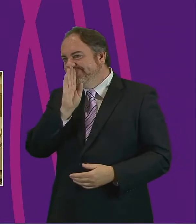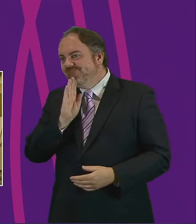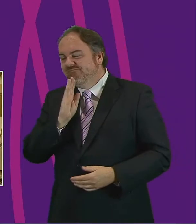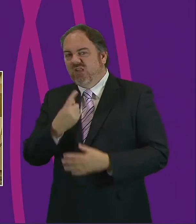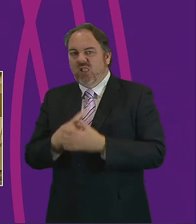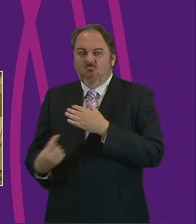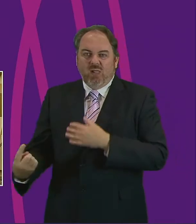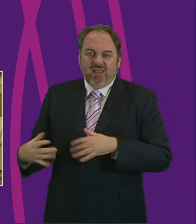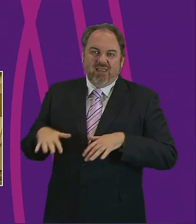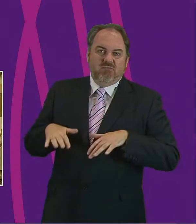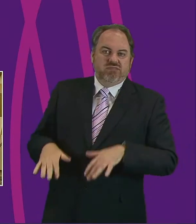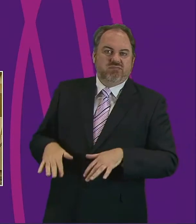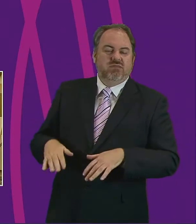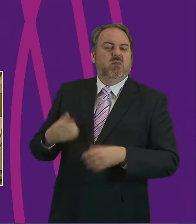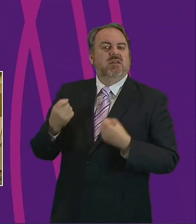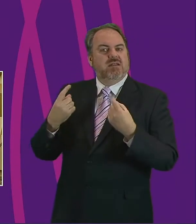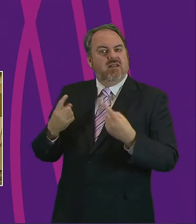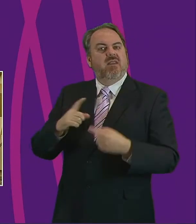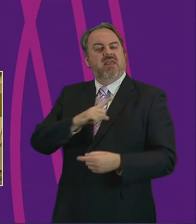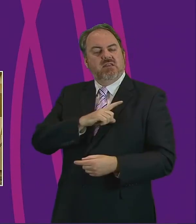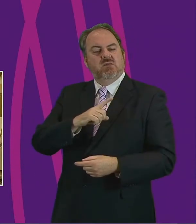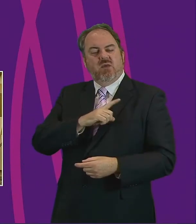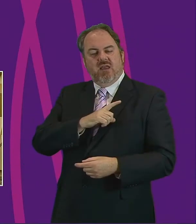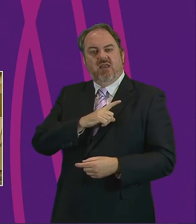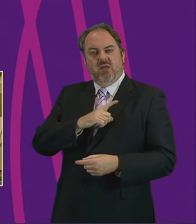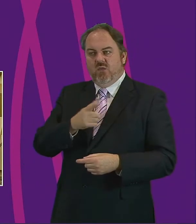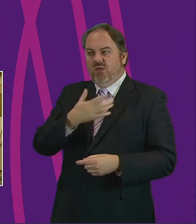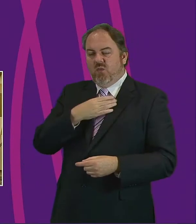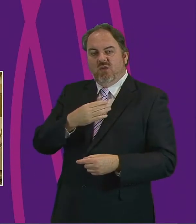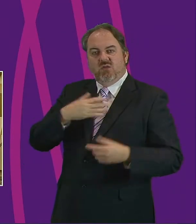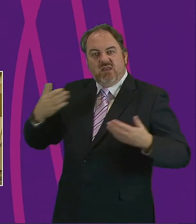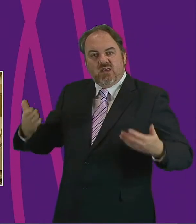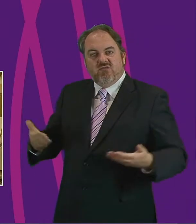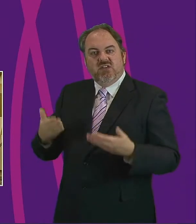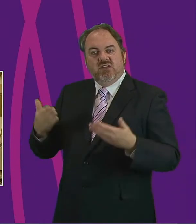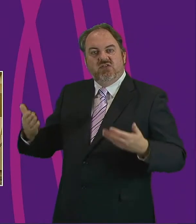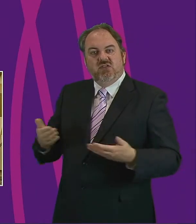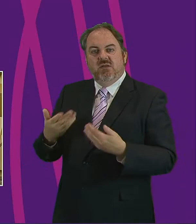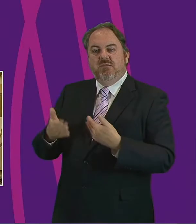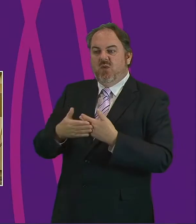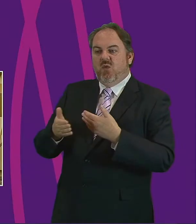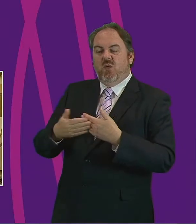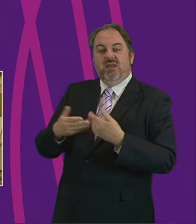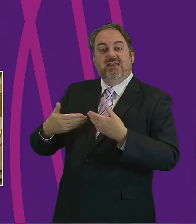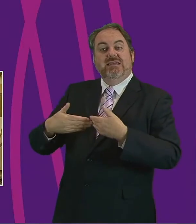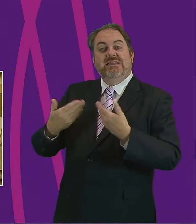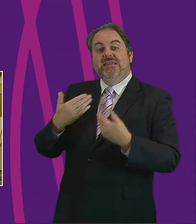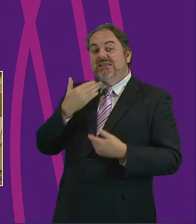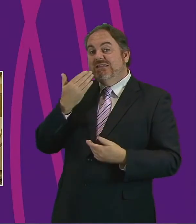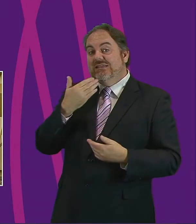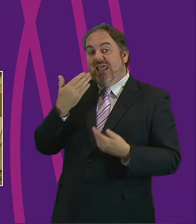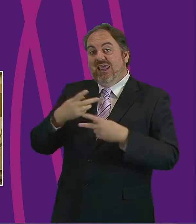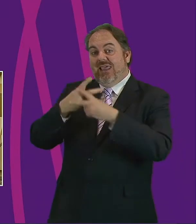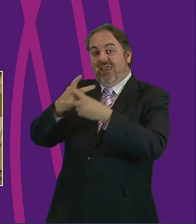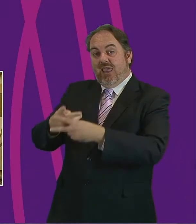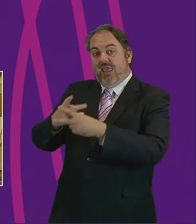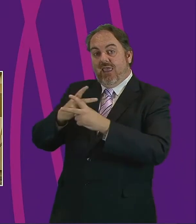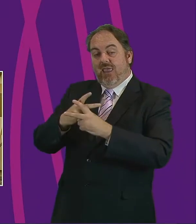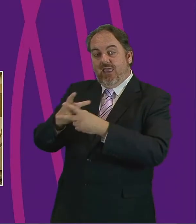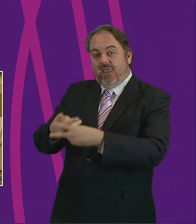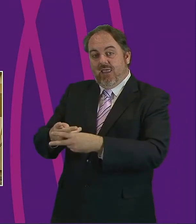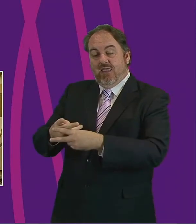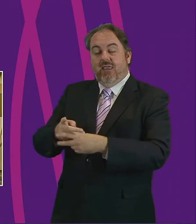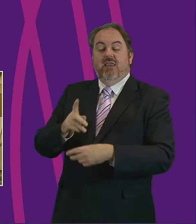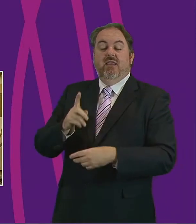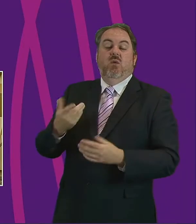planning and implementing the safe gradual resumption of much needed access to respite and daycare to support unpaid carers and families. Changes